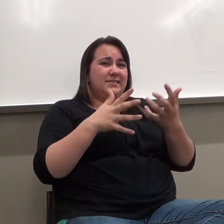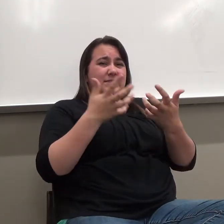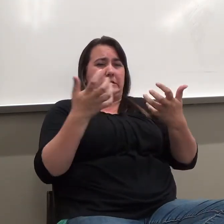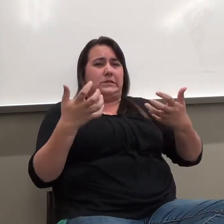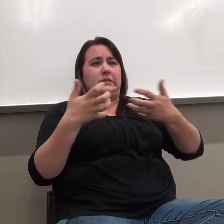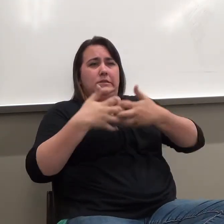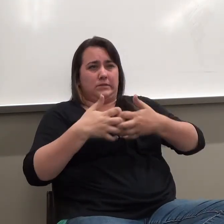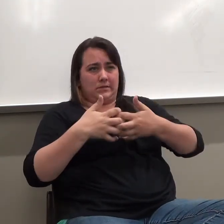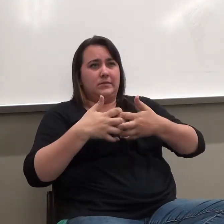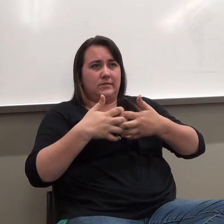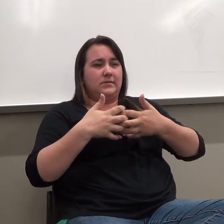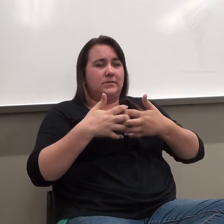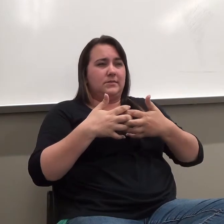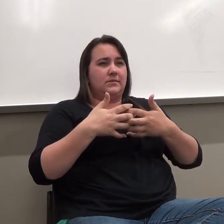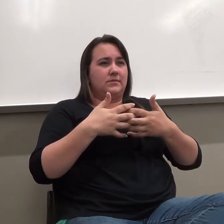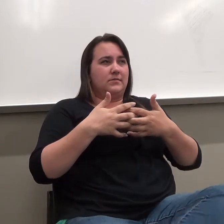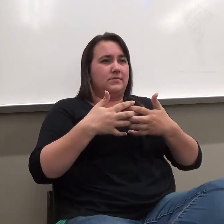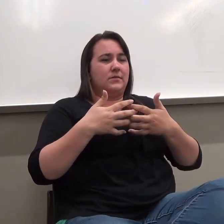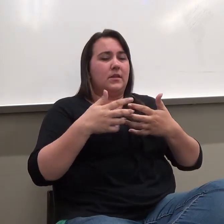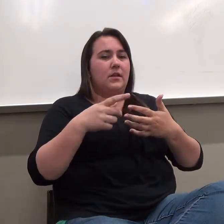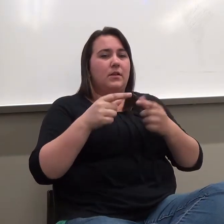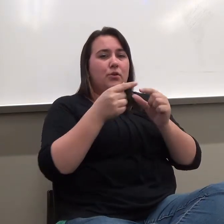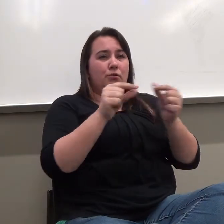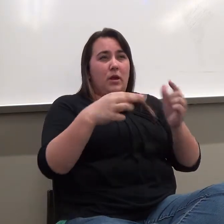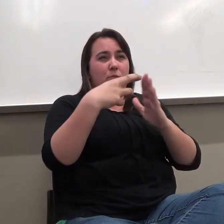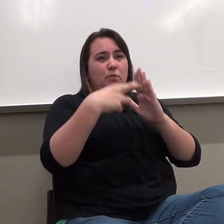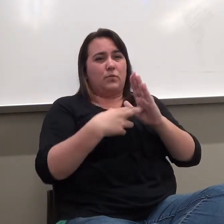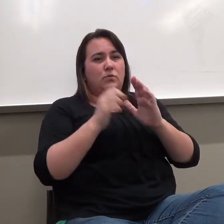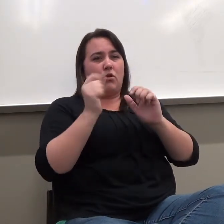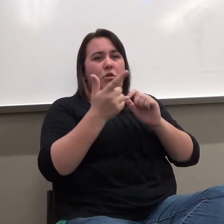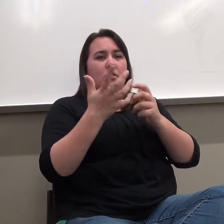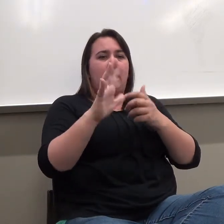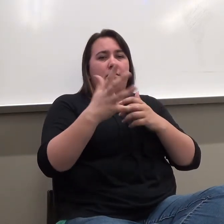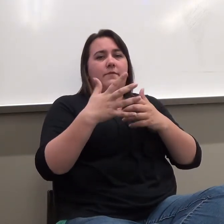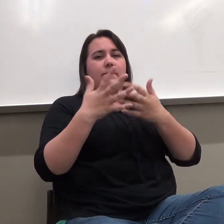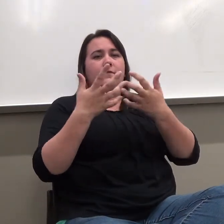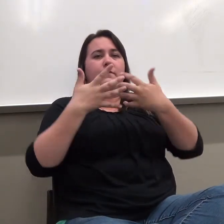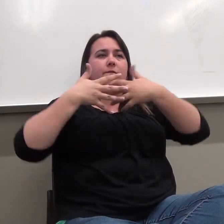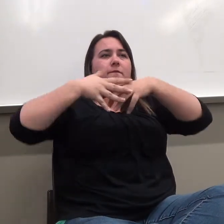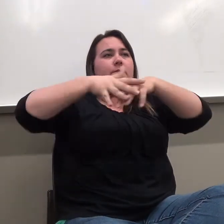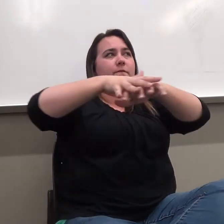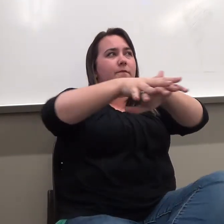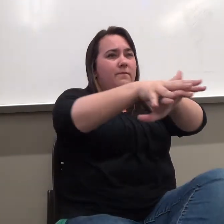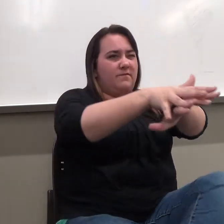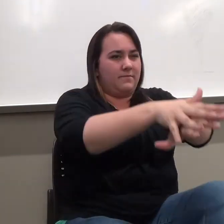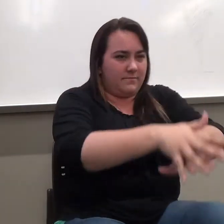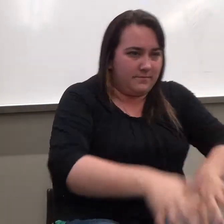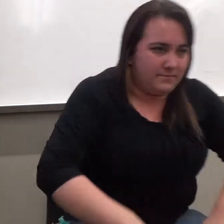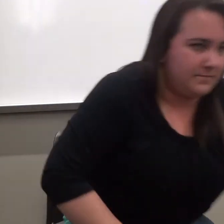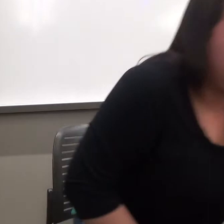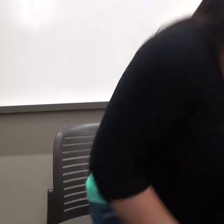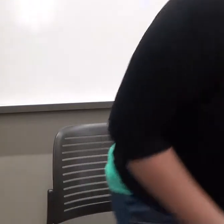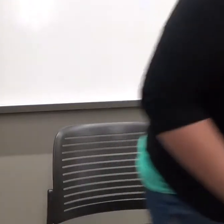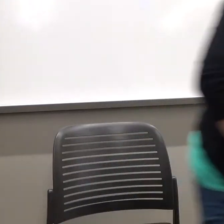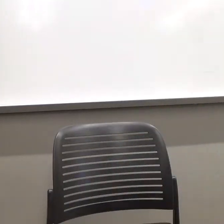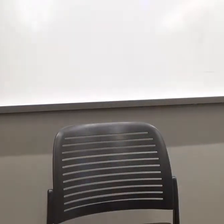together. These grammar rules all kind of flow together. Remember when we looked